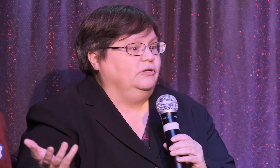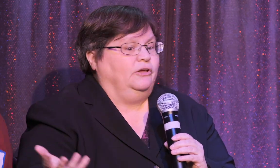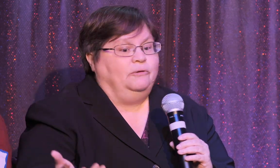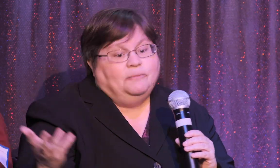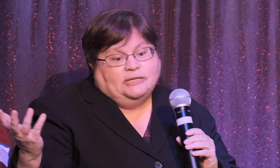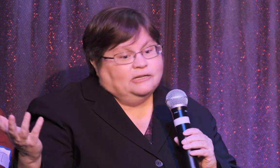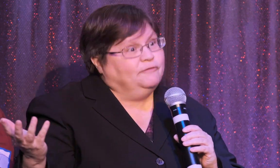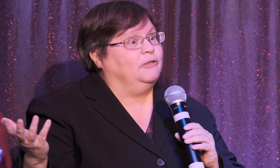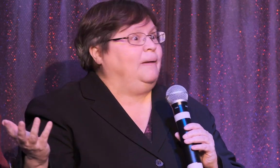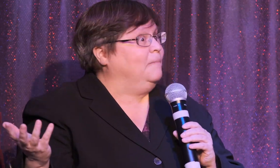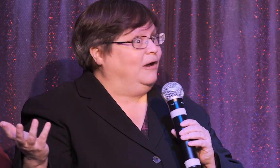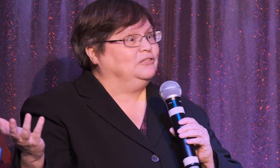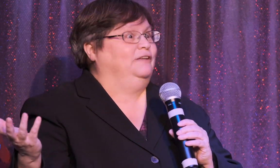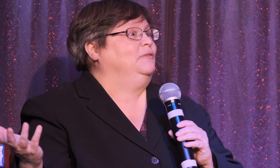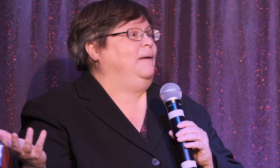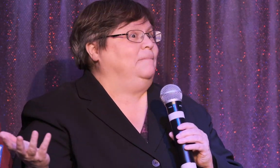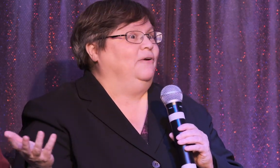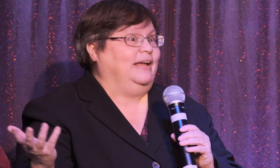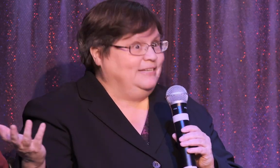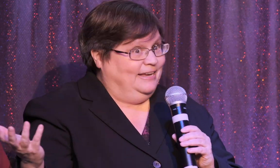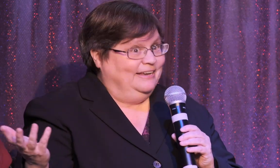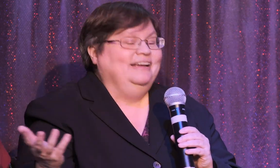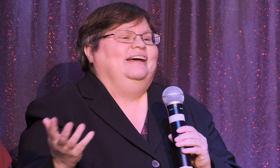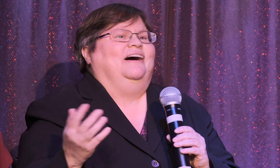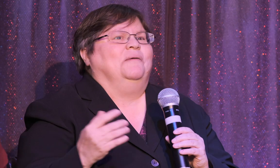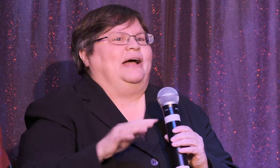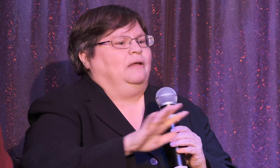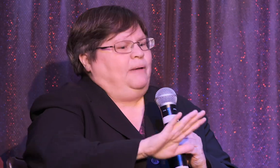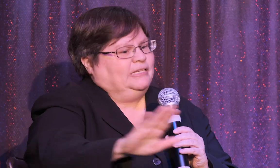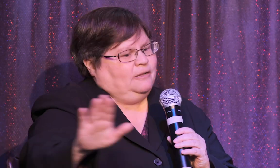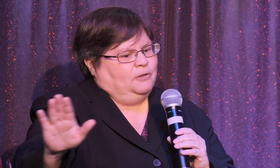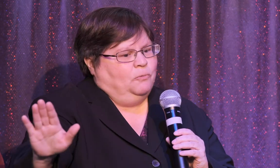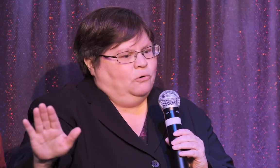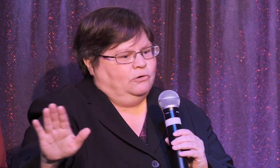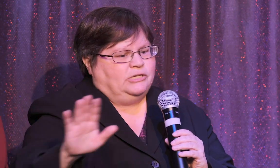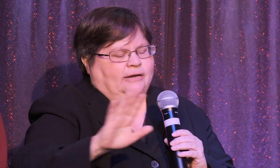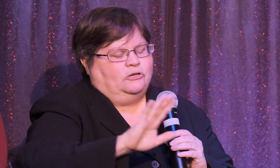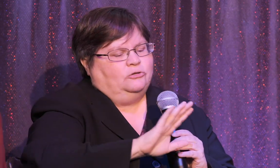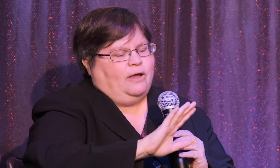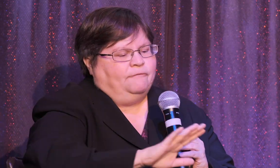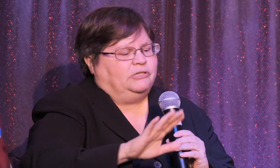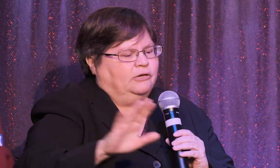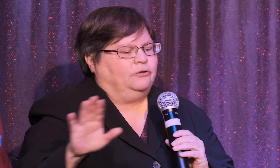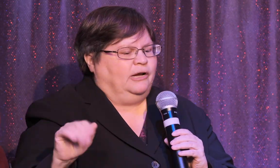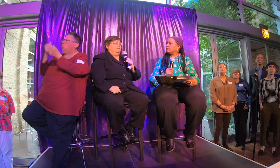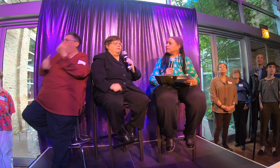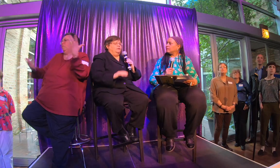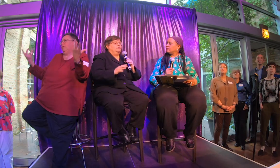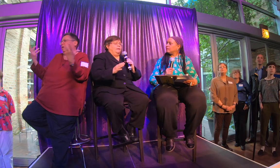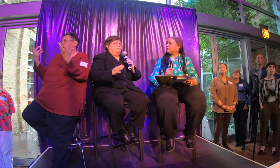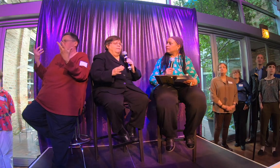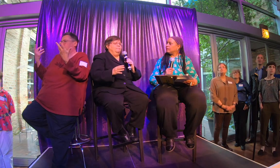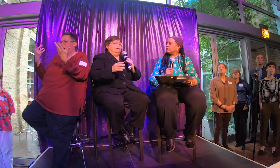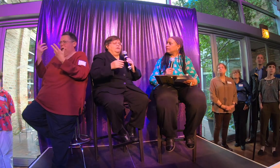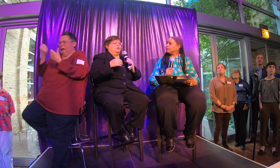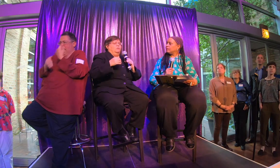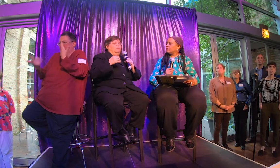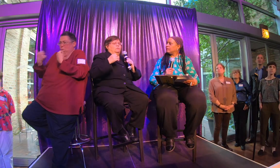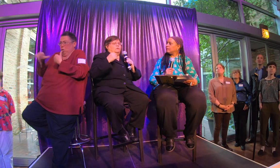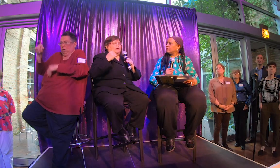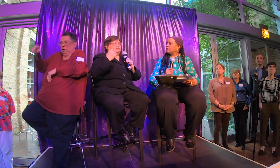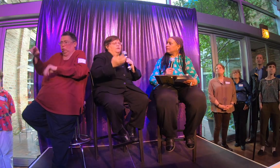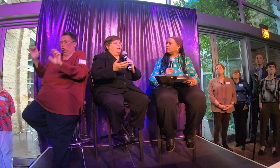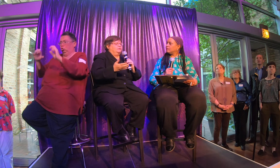photos. You need me to deliver the paper, I'll deliver the paper, and I did. I could paste up the boards, I could do every single thing about a newspaper.